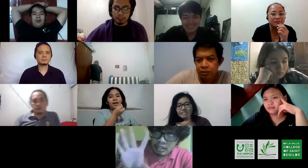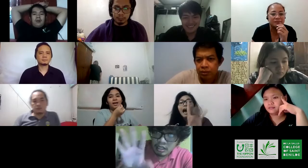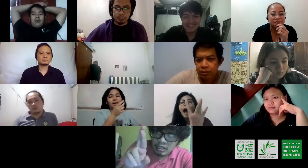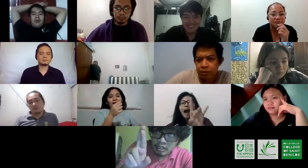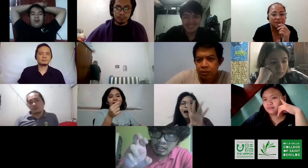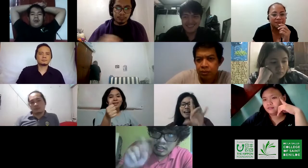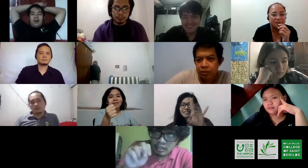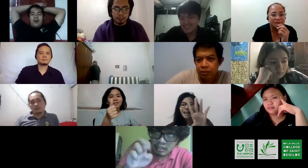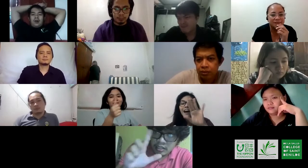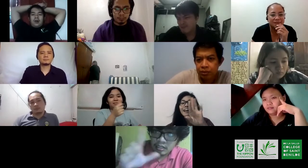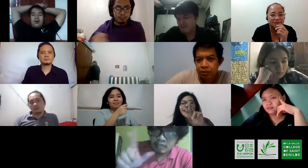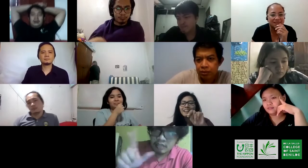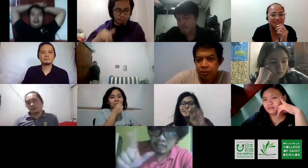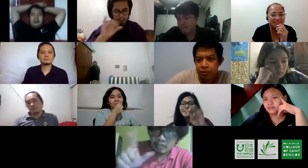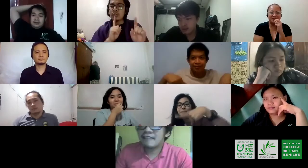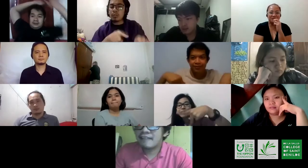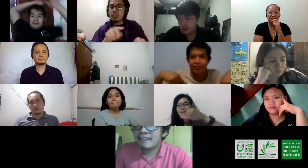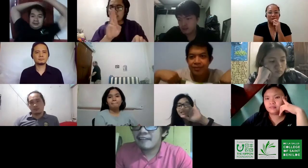clear.